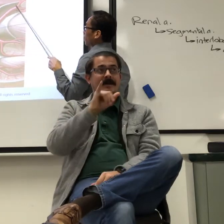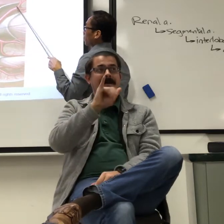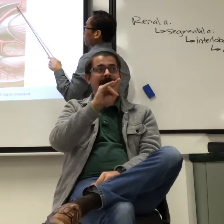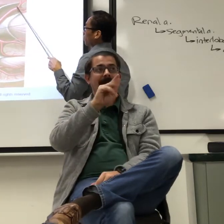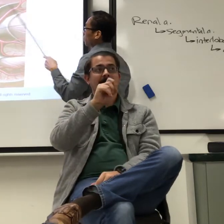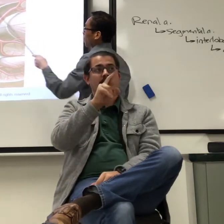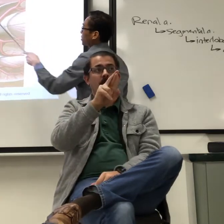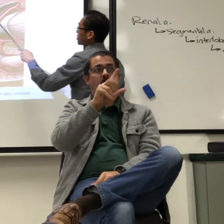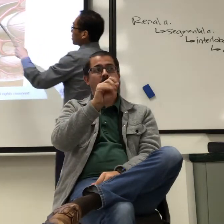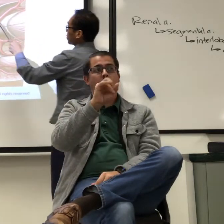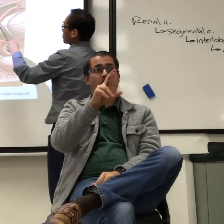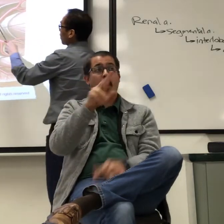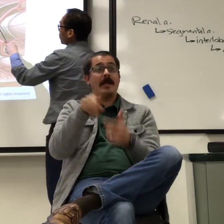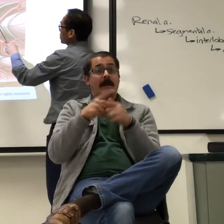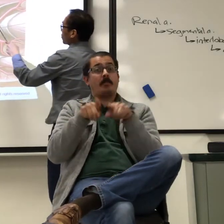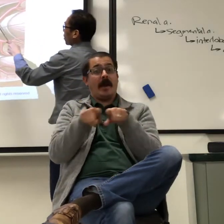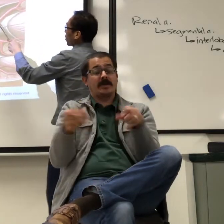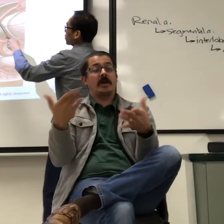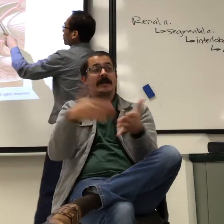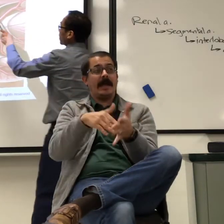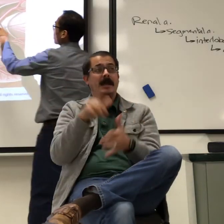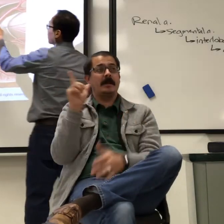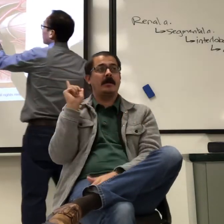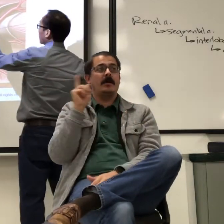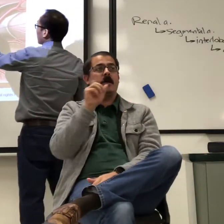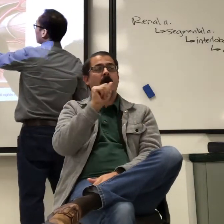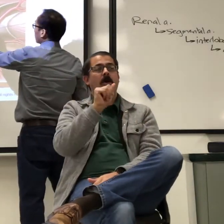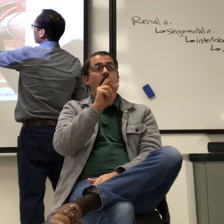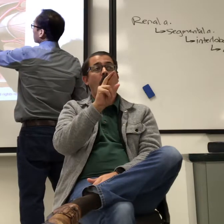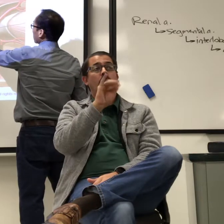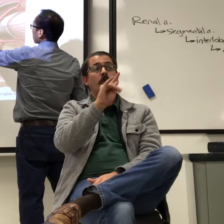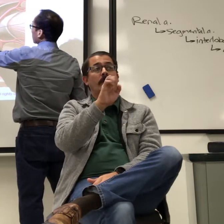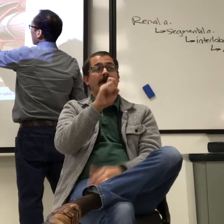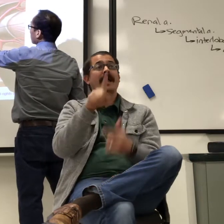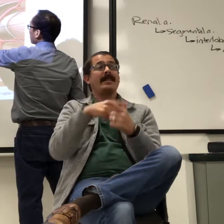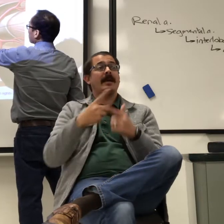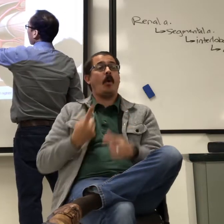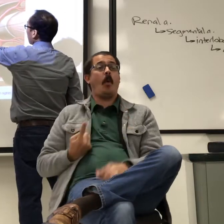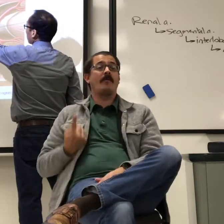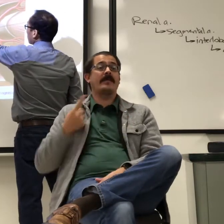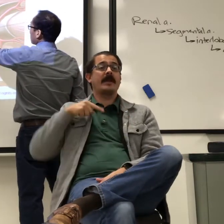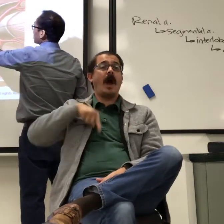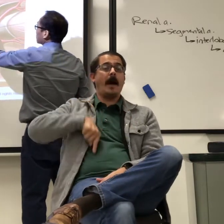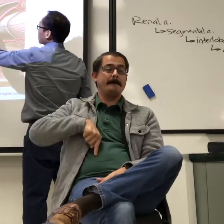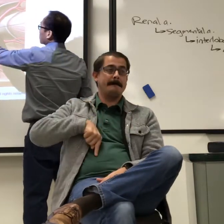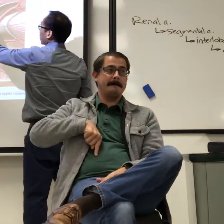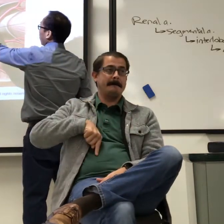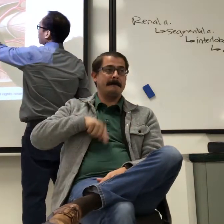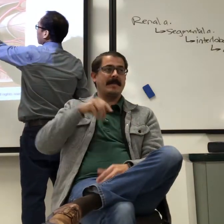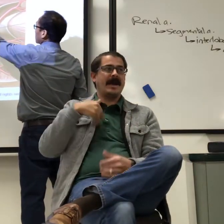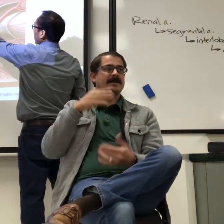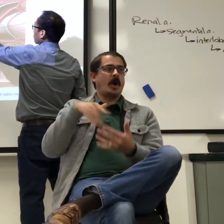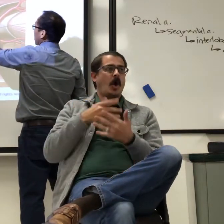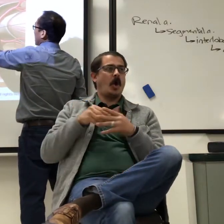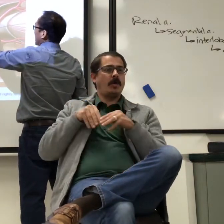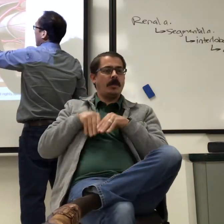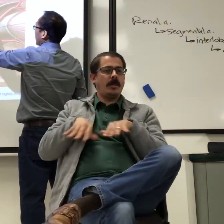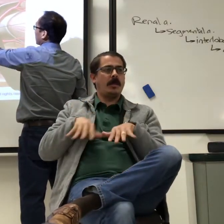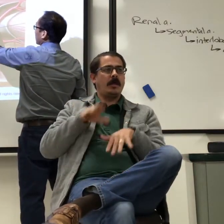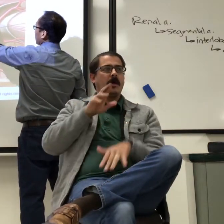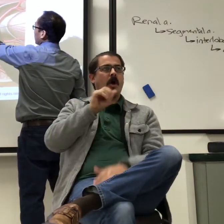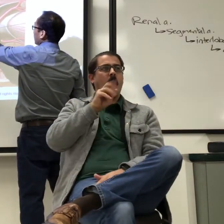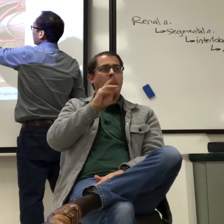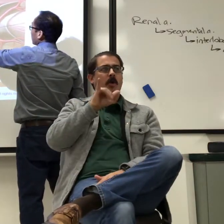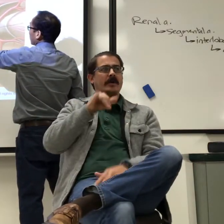interlobar. When it branches here, let's follow this one, arcuate. And then when it goes over the top, it gives all of these arteries that